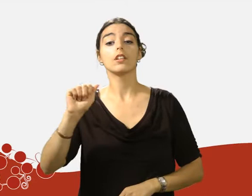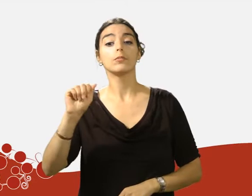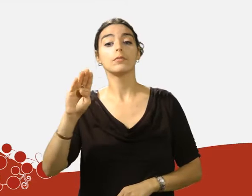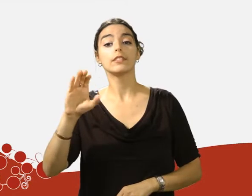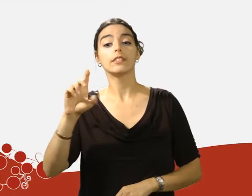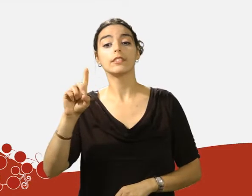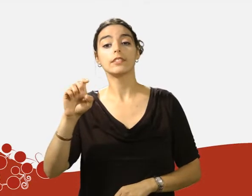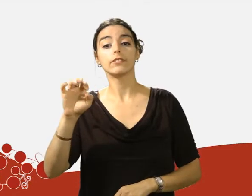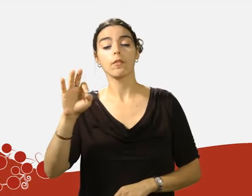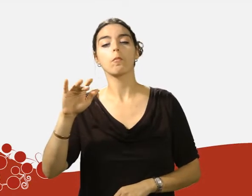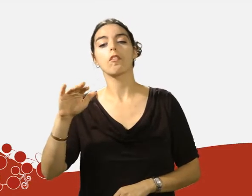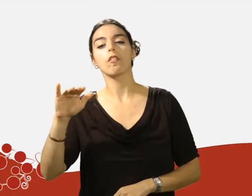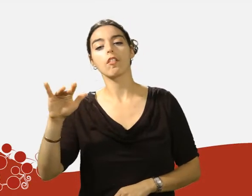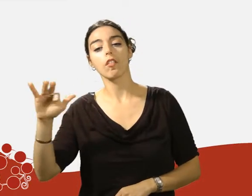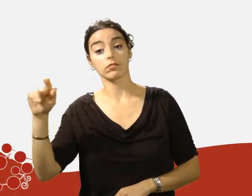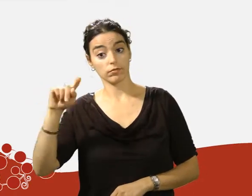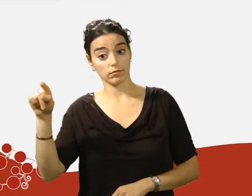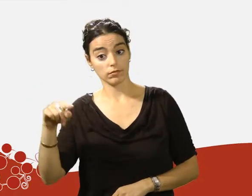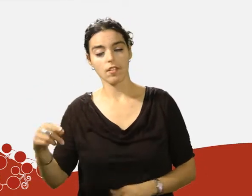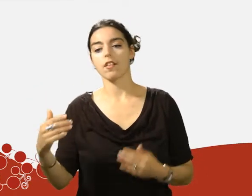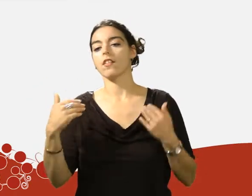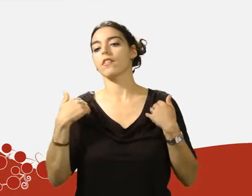There are 26 letters in the English alphabet